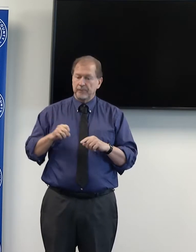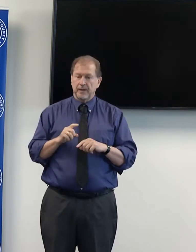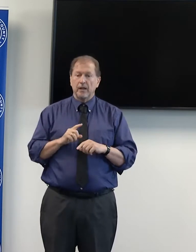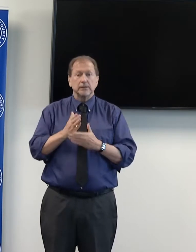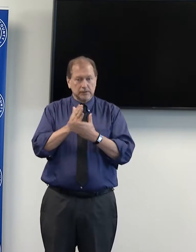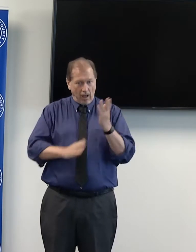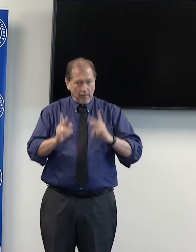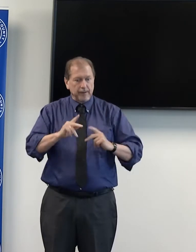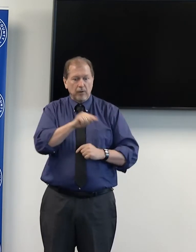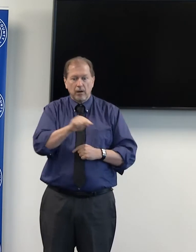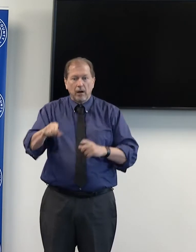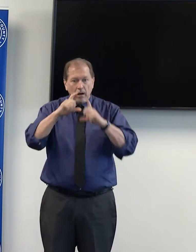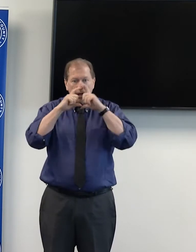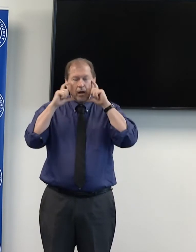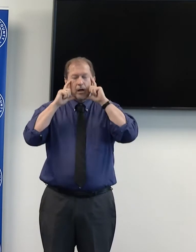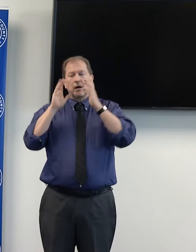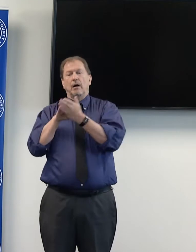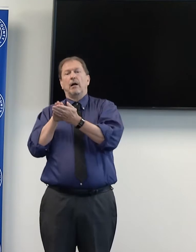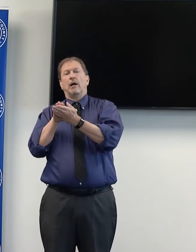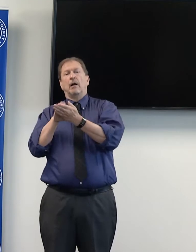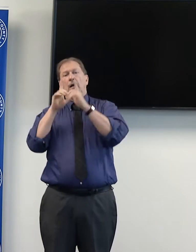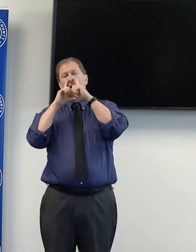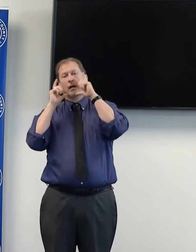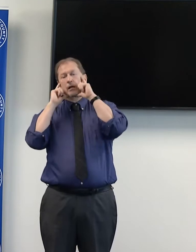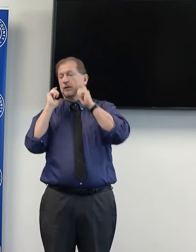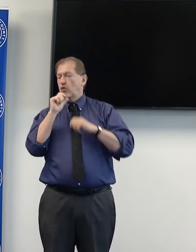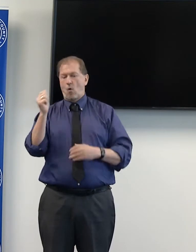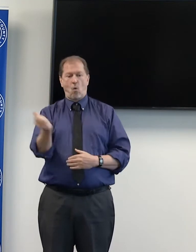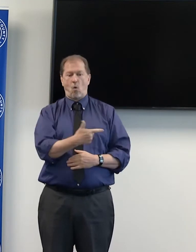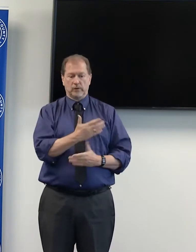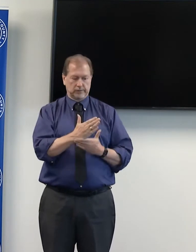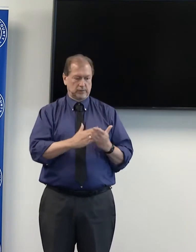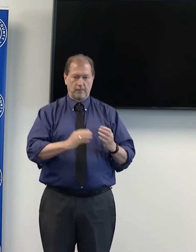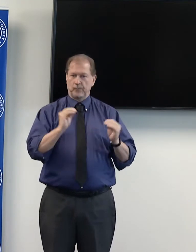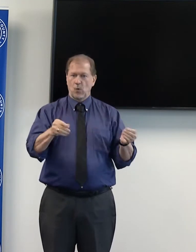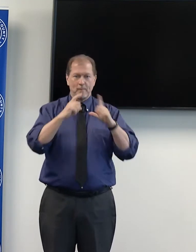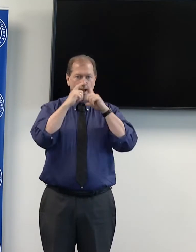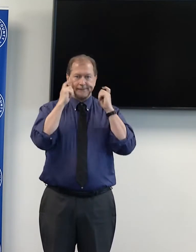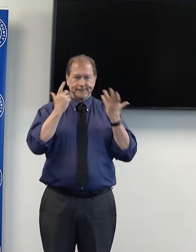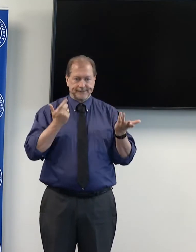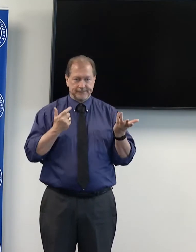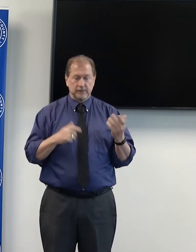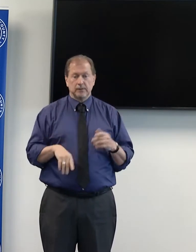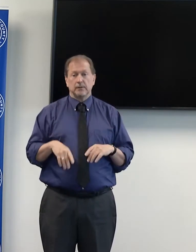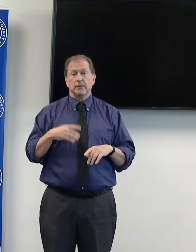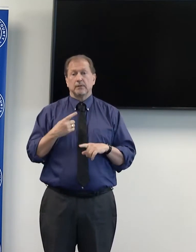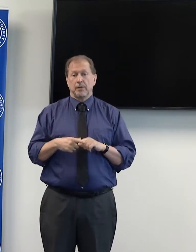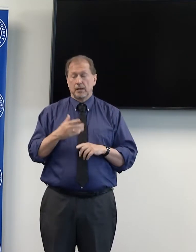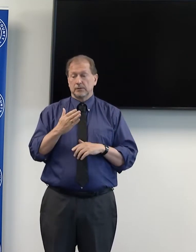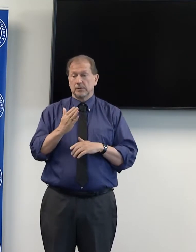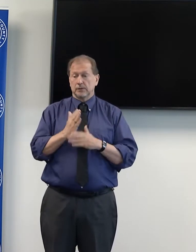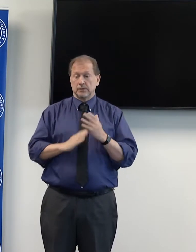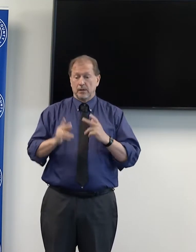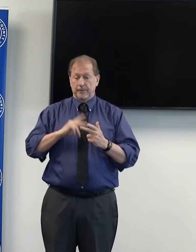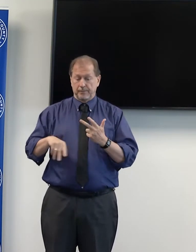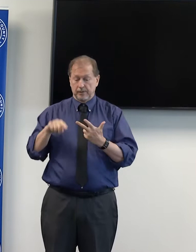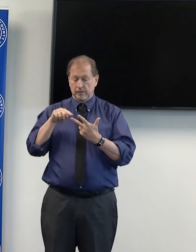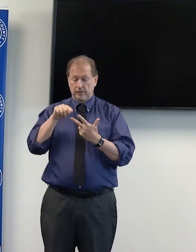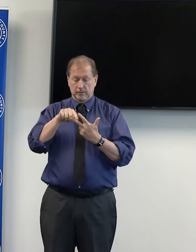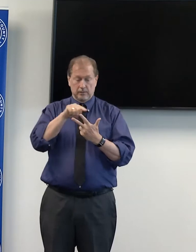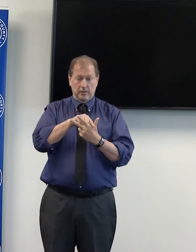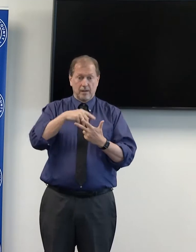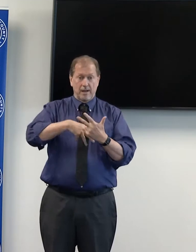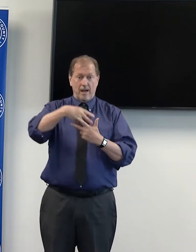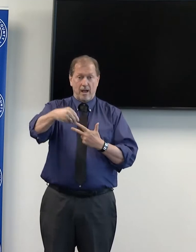did. And of course, not all the people who were out on the streets over the weekend were either protesters or agitators or looters.